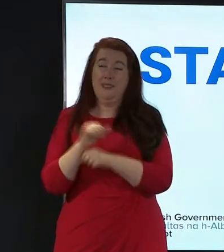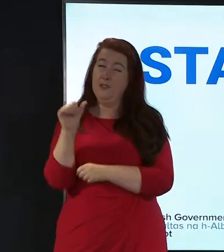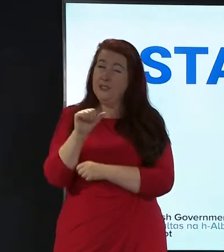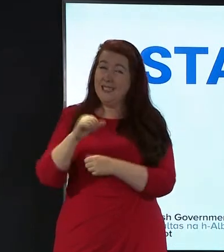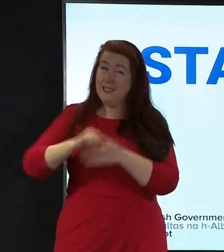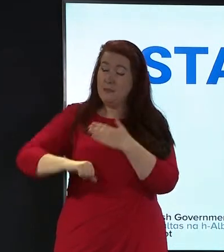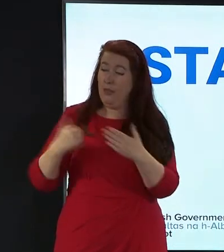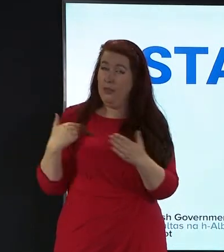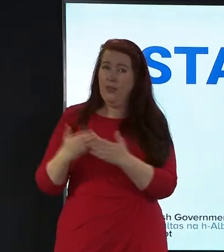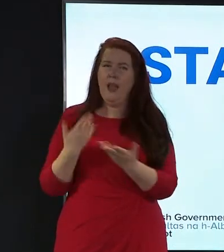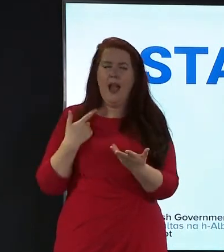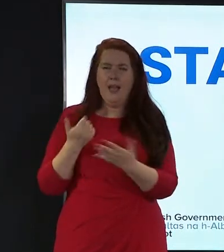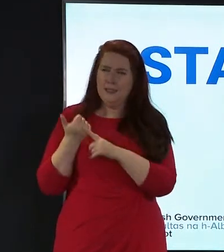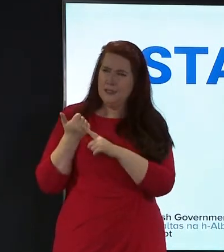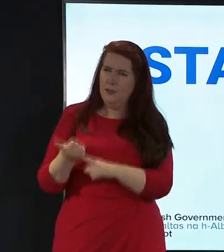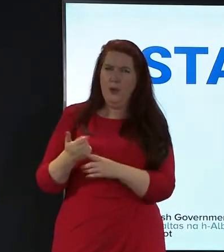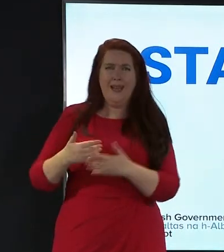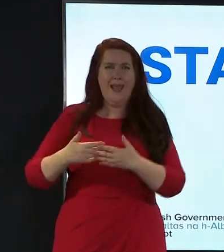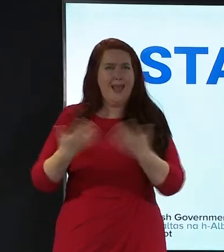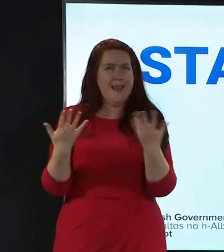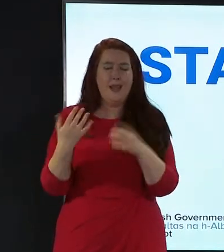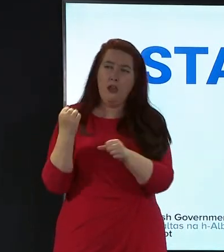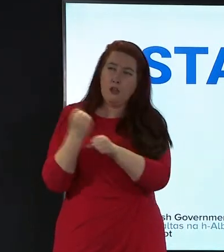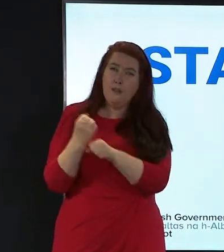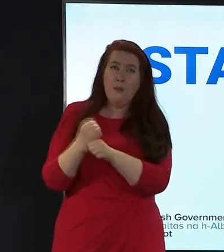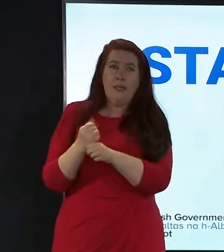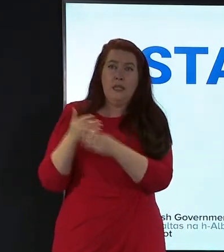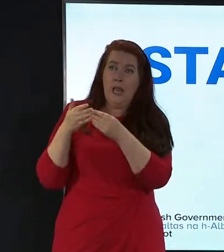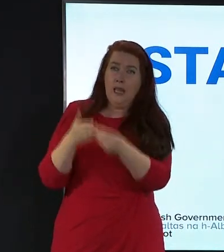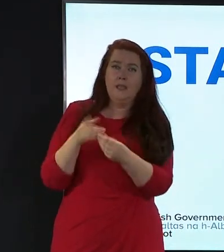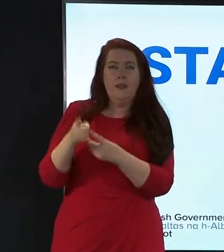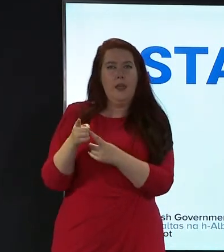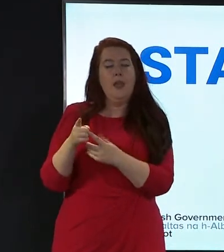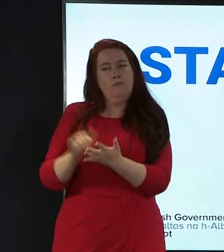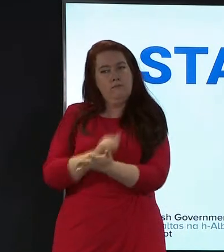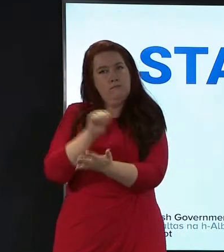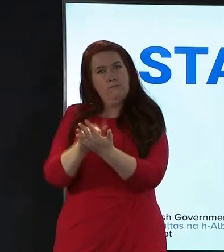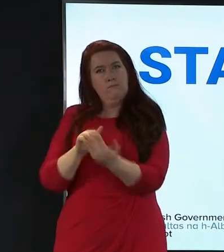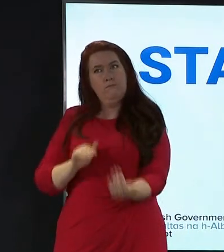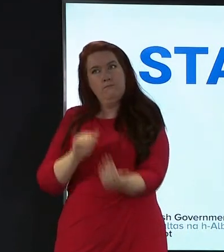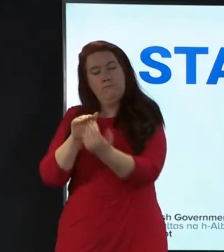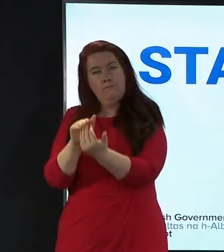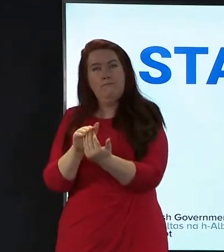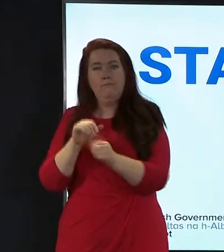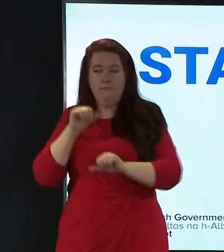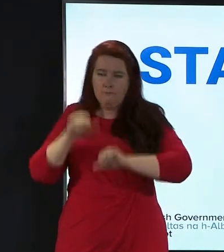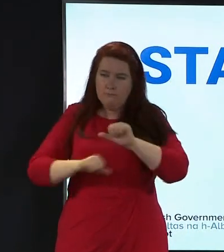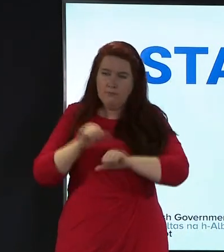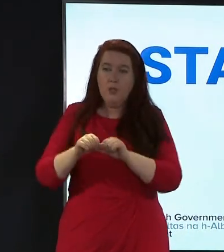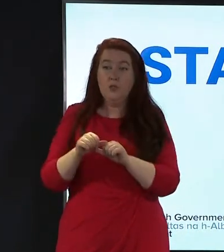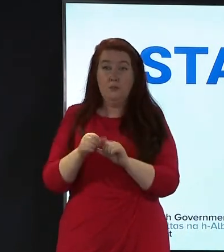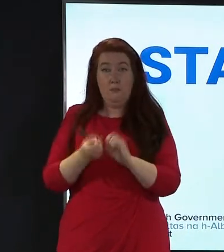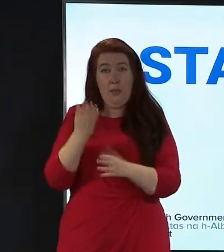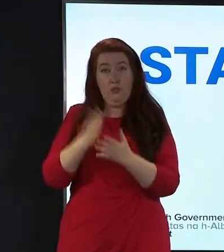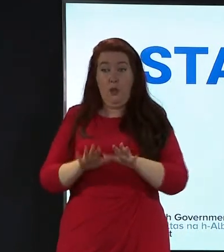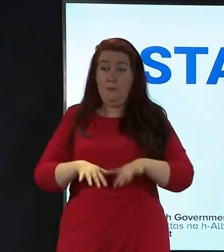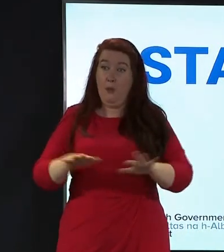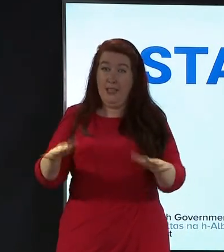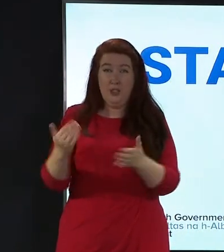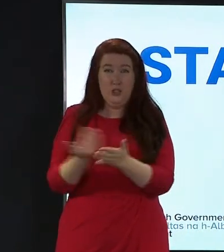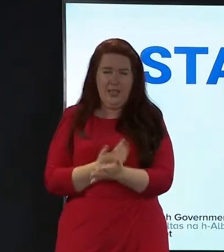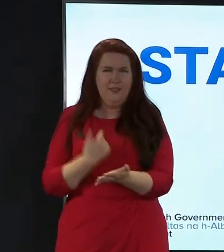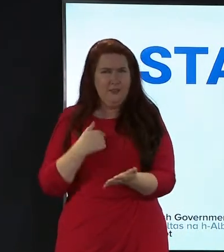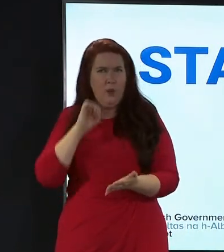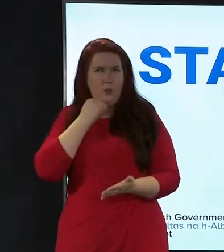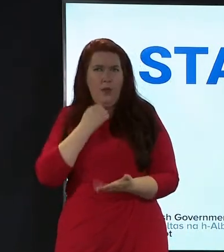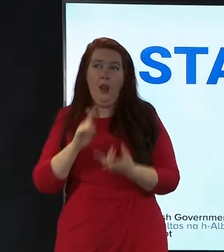I support any government leader taking proportionate steps to keep their population safe. And I'm not going to, unless there was evidence that